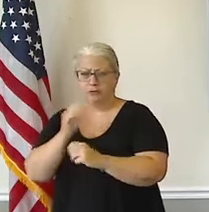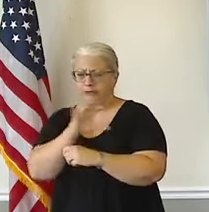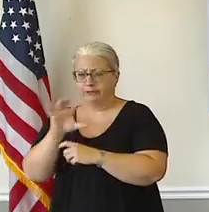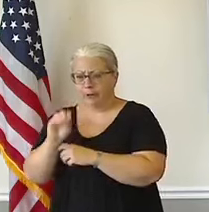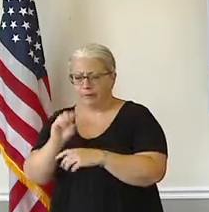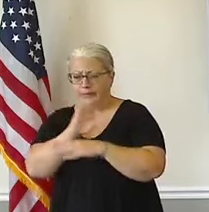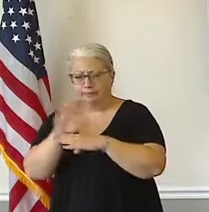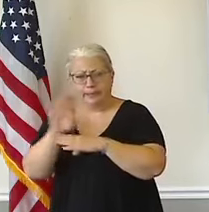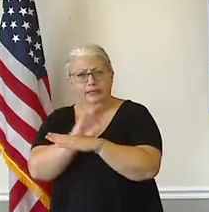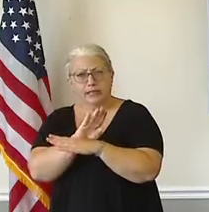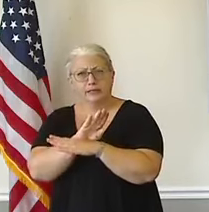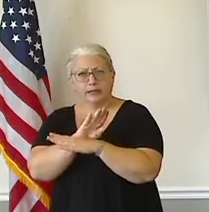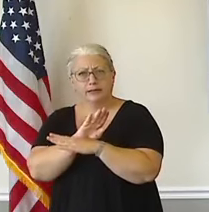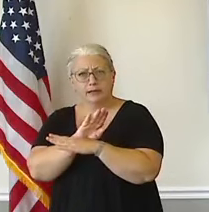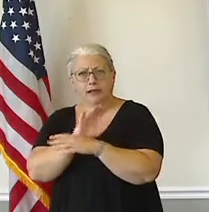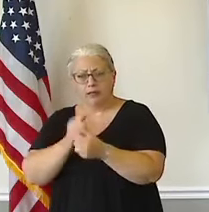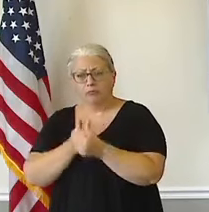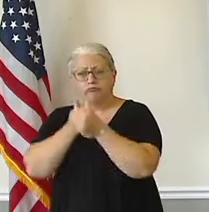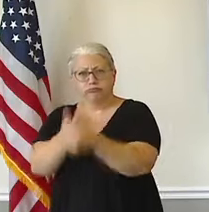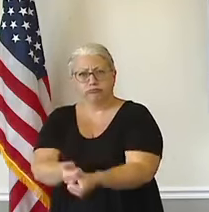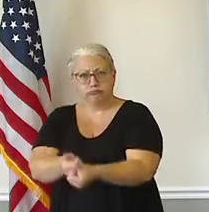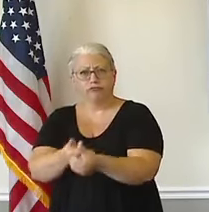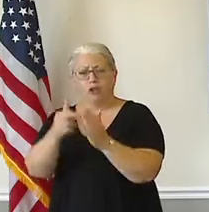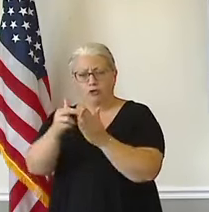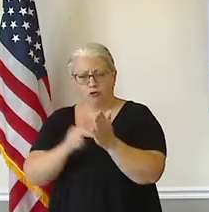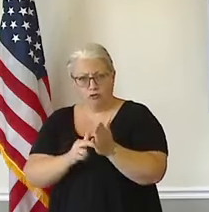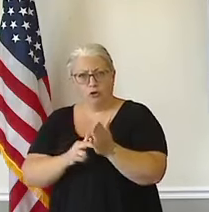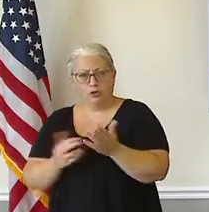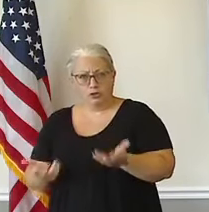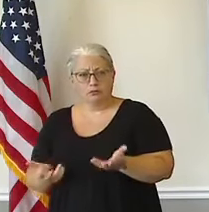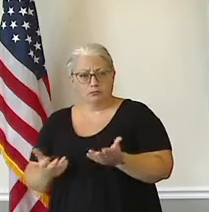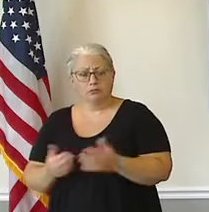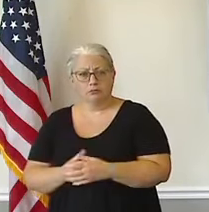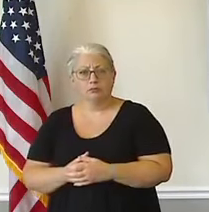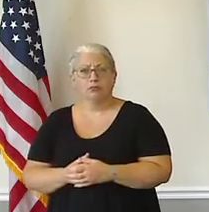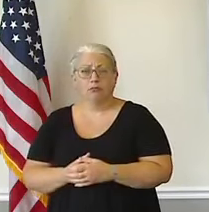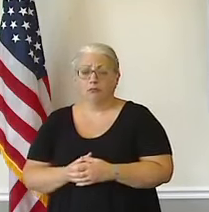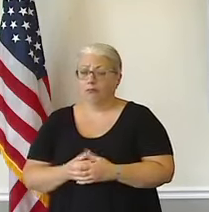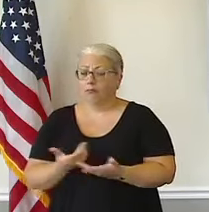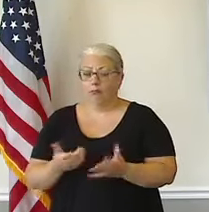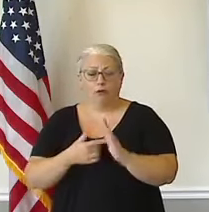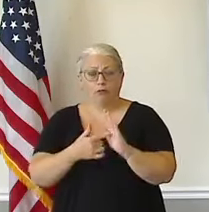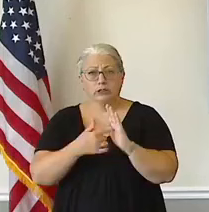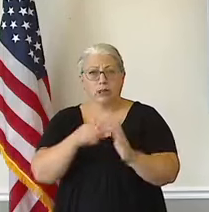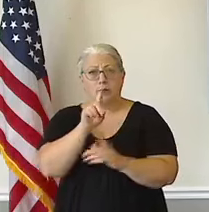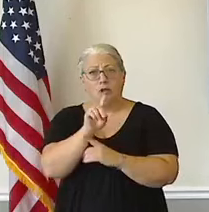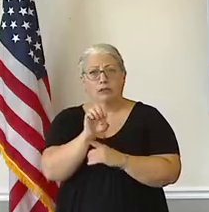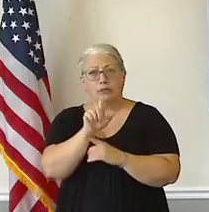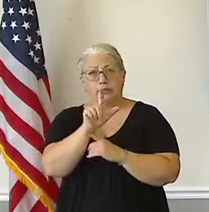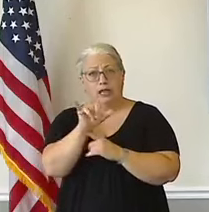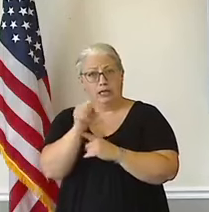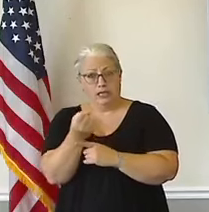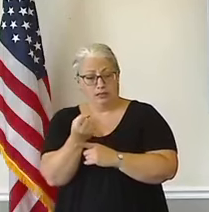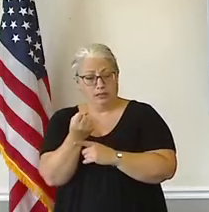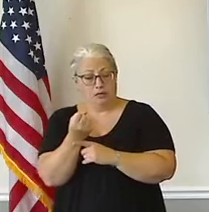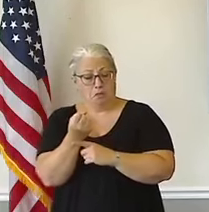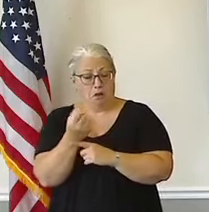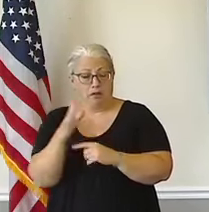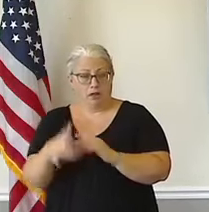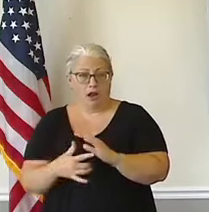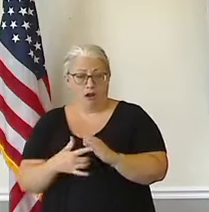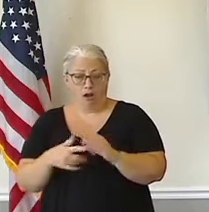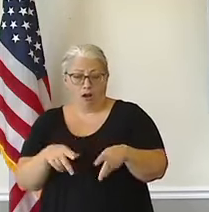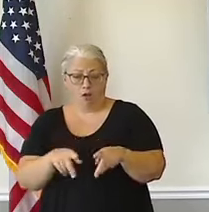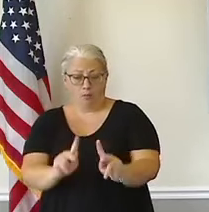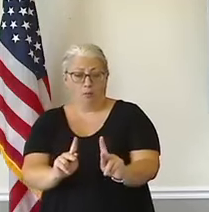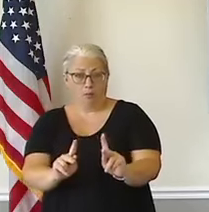accommodate. There are certain situations where, frankly, the permitting entity, like delis, are permitted in some cases by the New York State